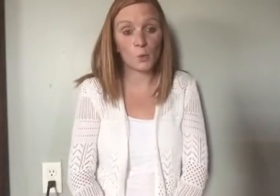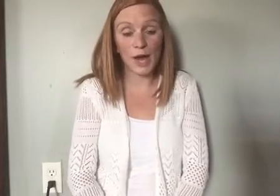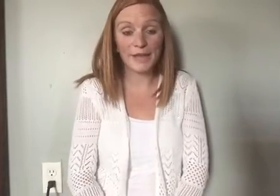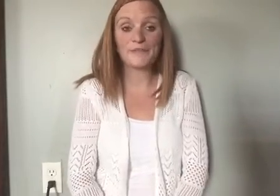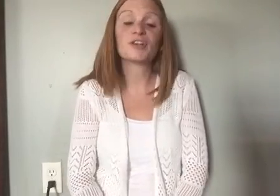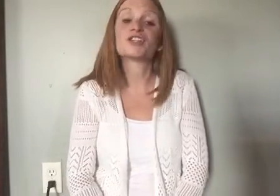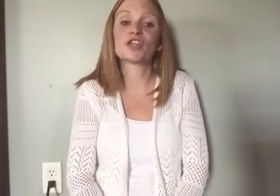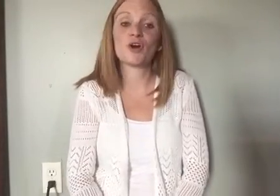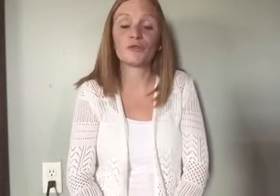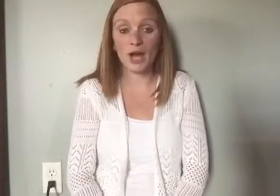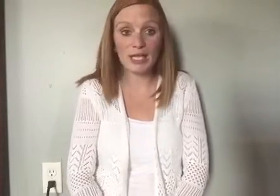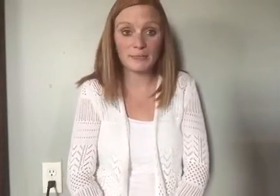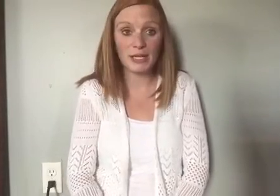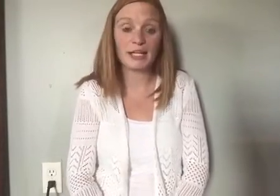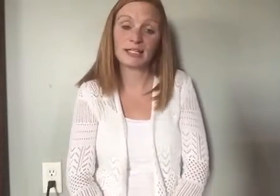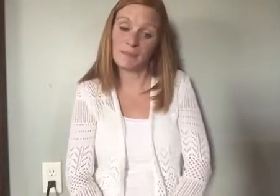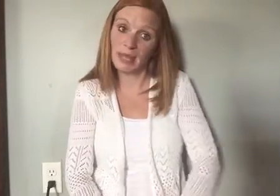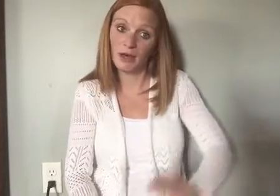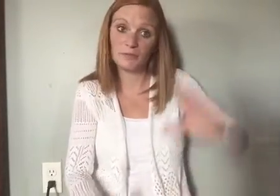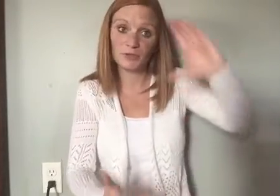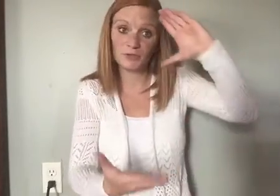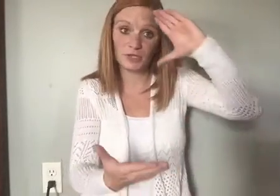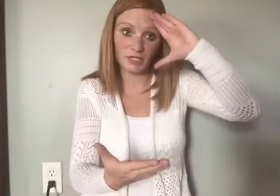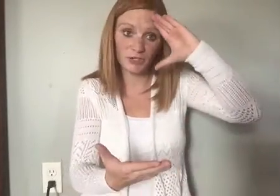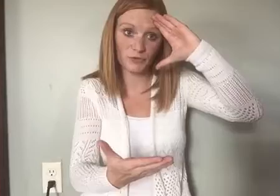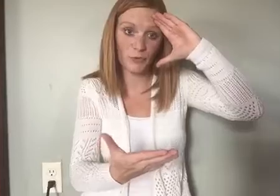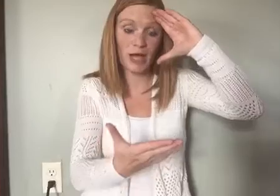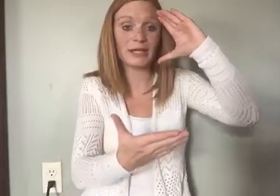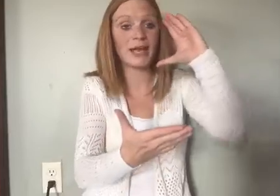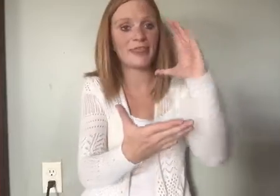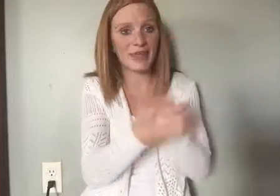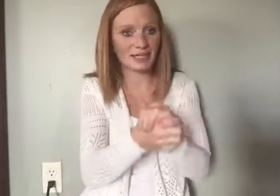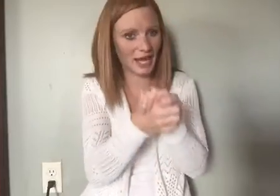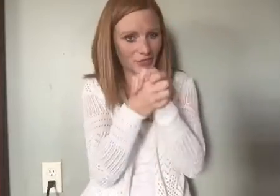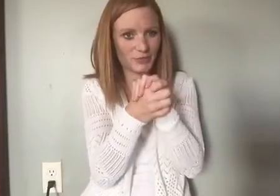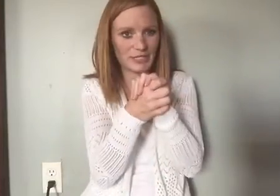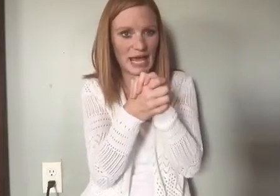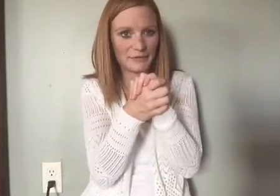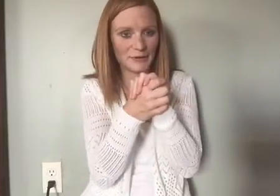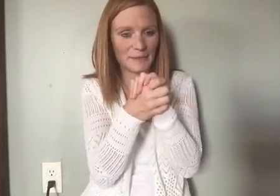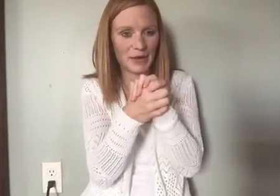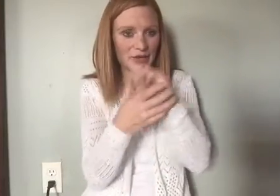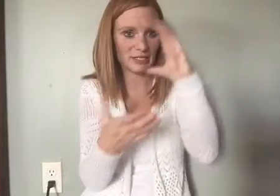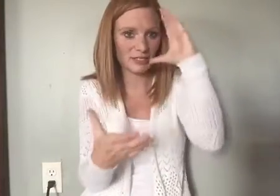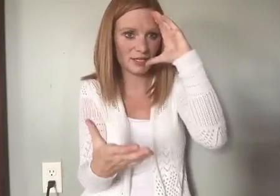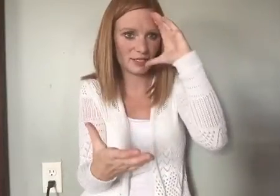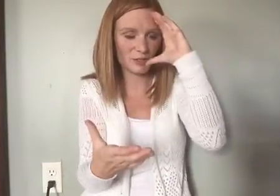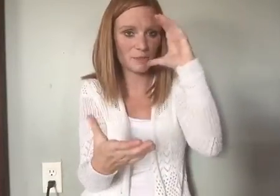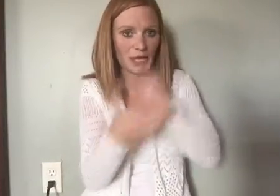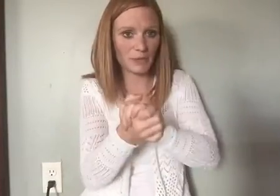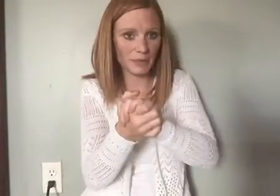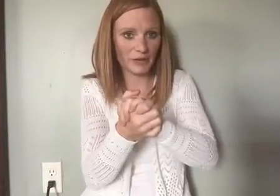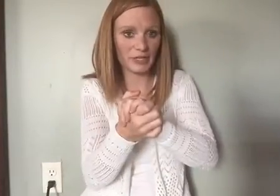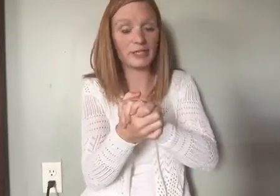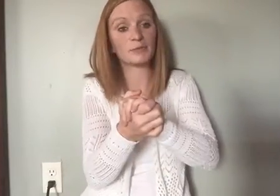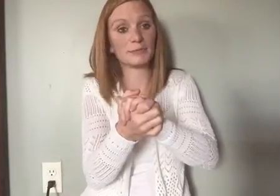wife. So for husband, it's male. So you're just going to touch your forehead and then kind of do the sign for married. So male, married would